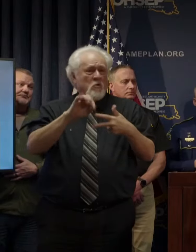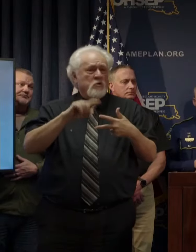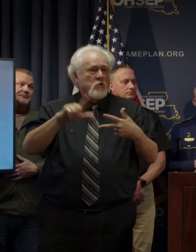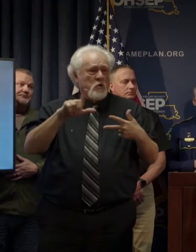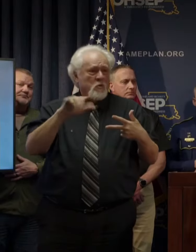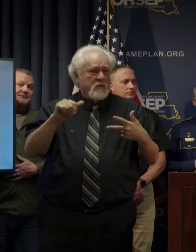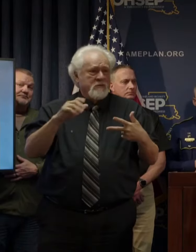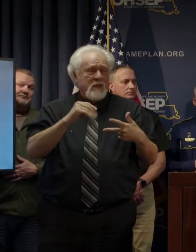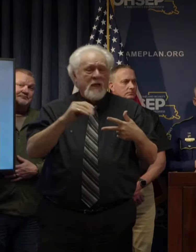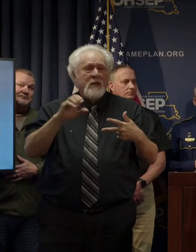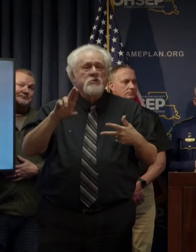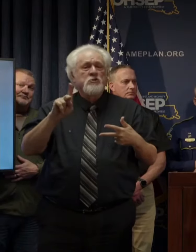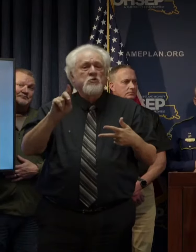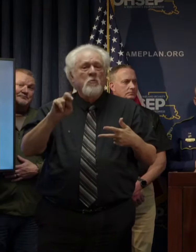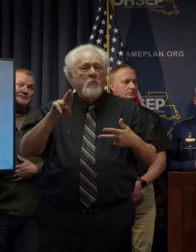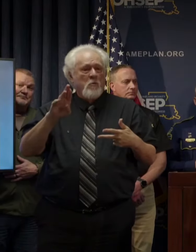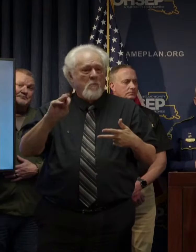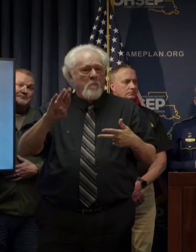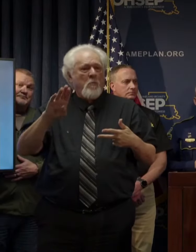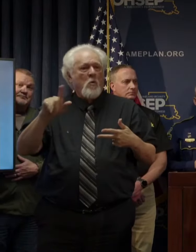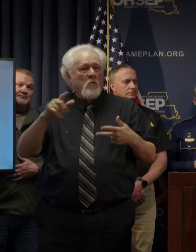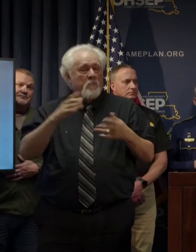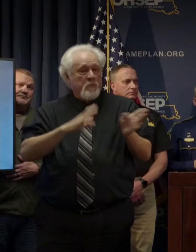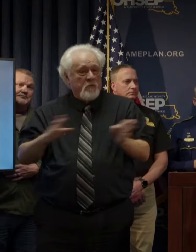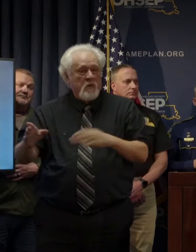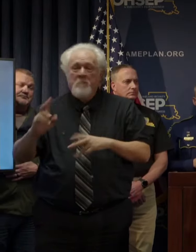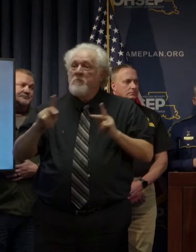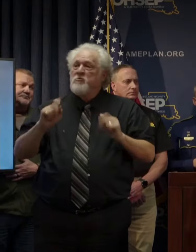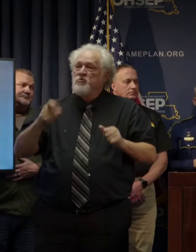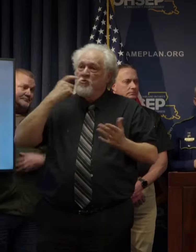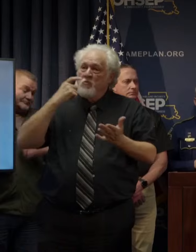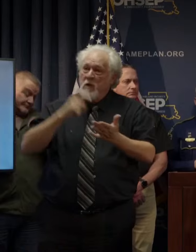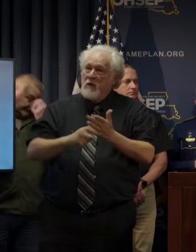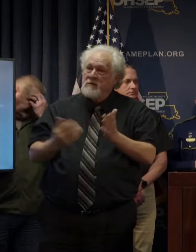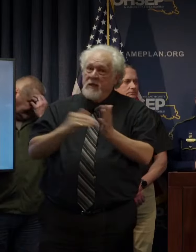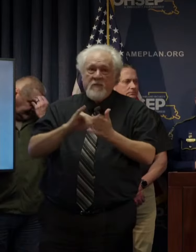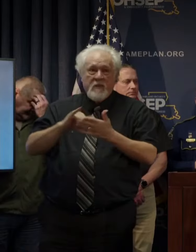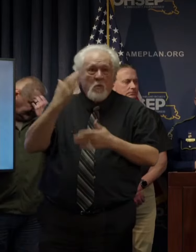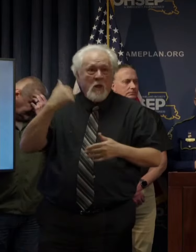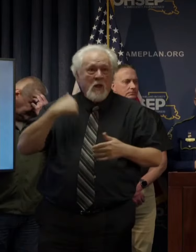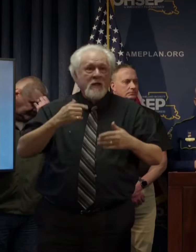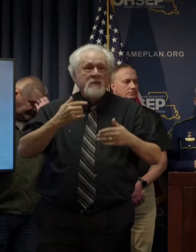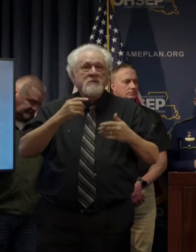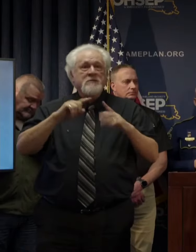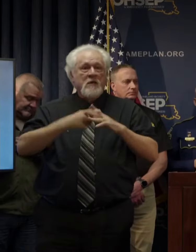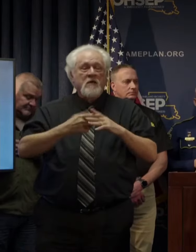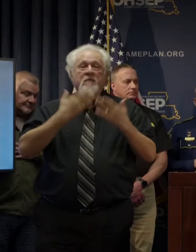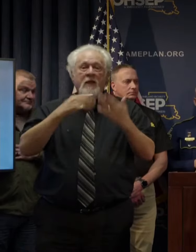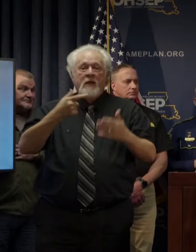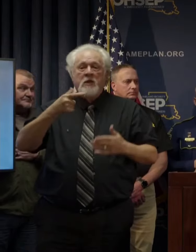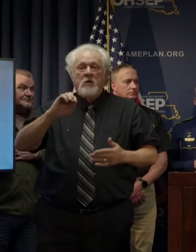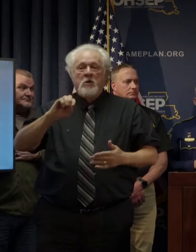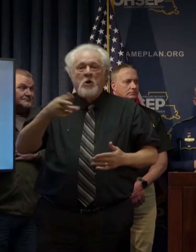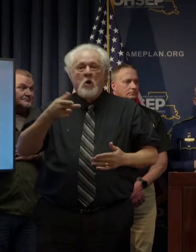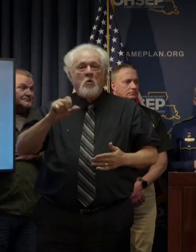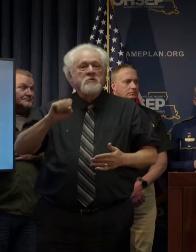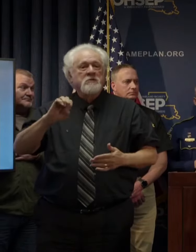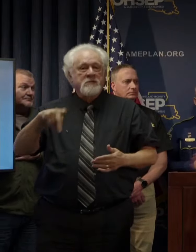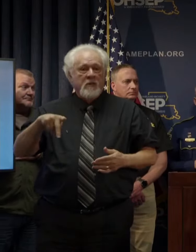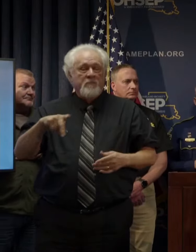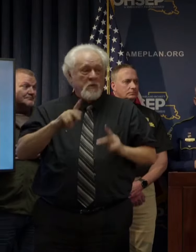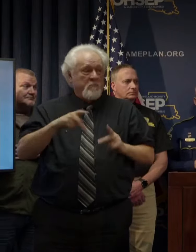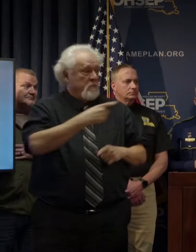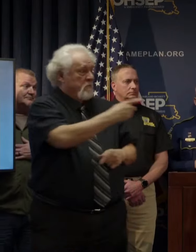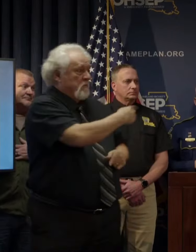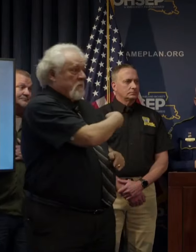Super Bowl preparation. I think the people of Louisiana should recognize, again, that's why I started with thanking GOHSEP. The folks behind